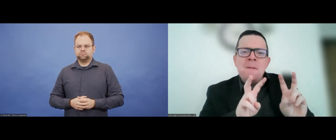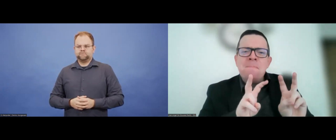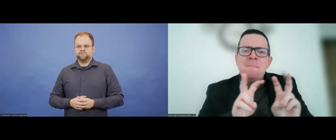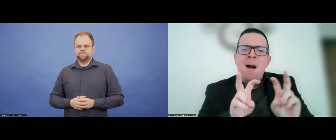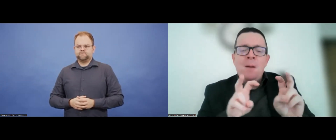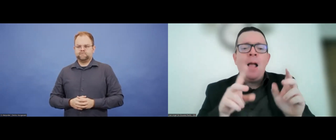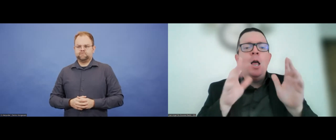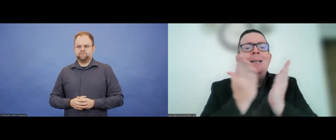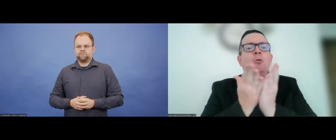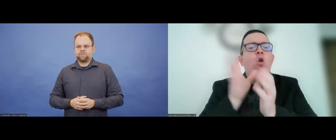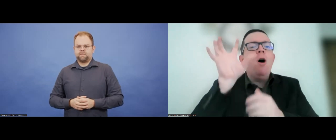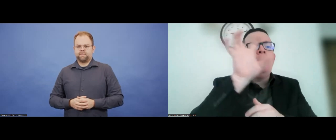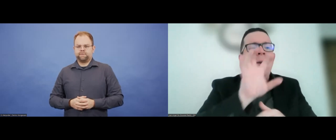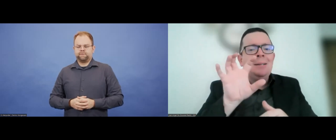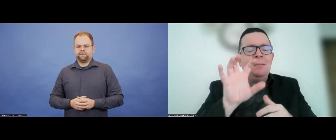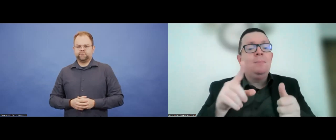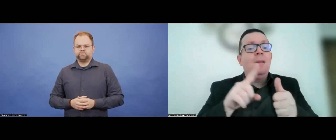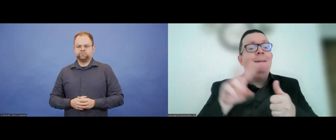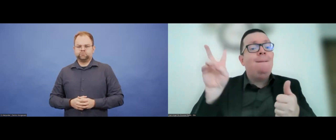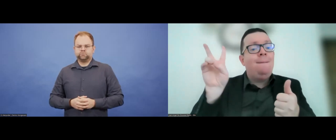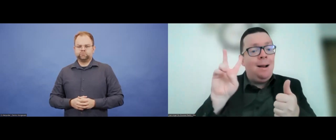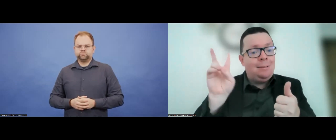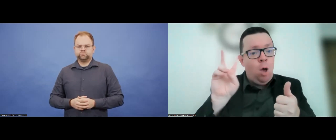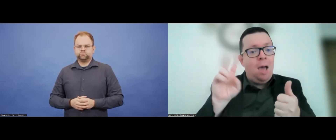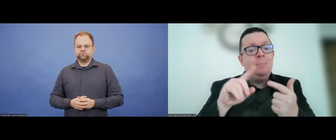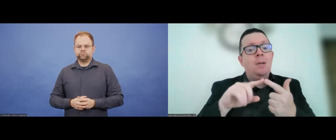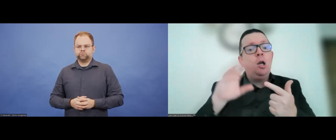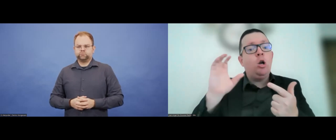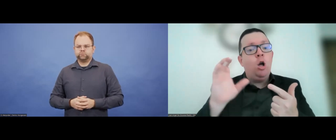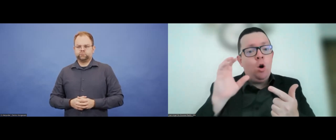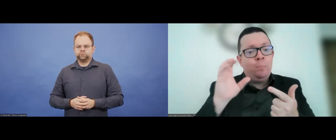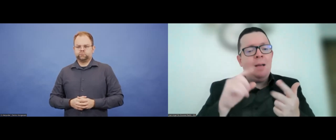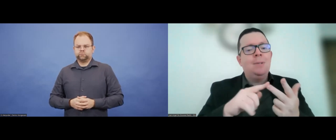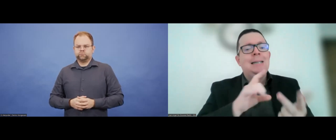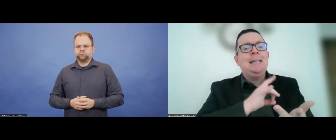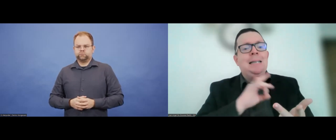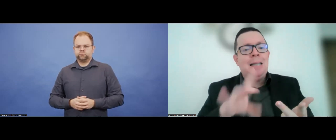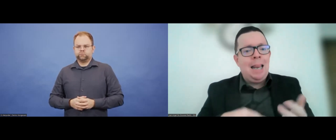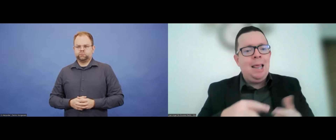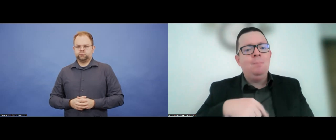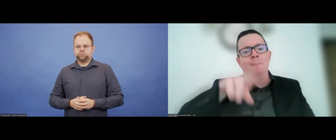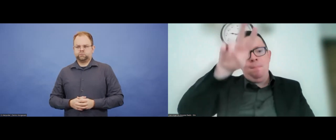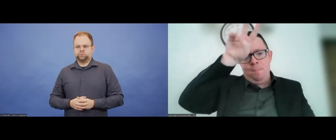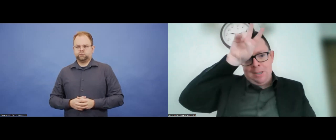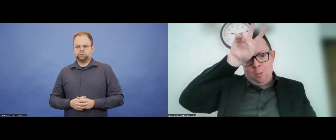the 2020 and 2021, it was a really great challenge for everyone.